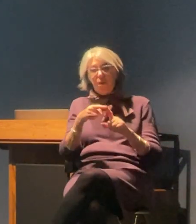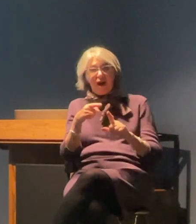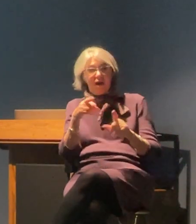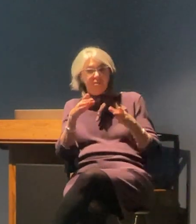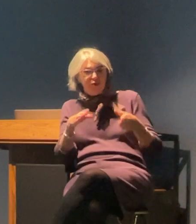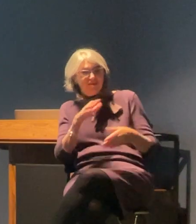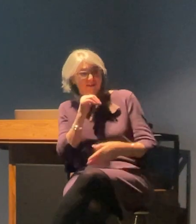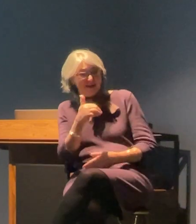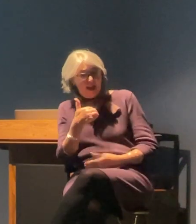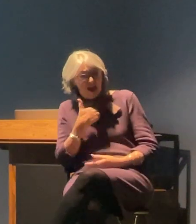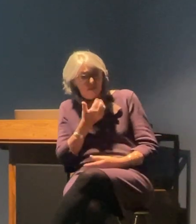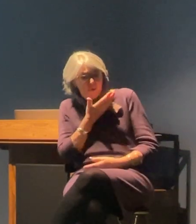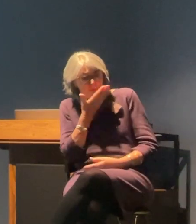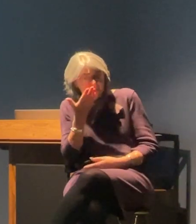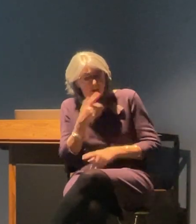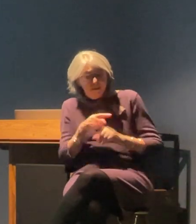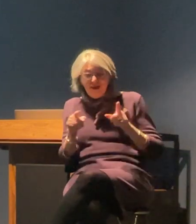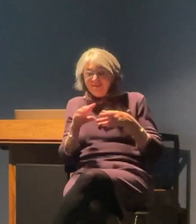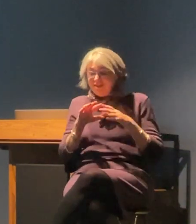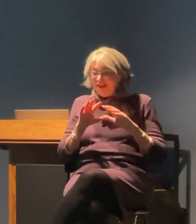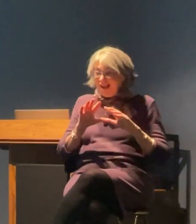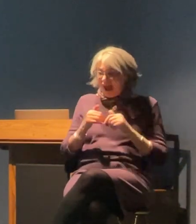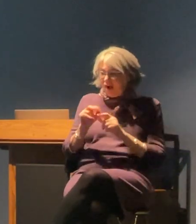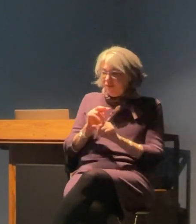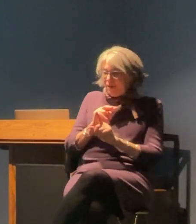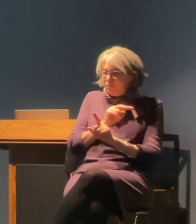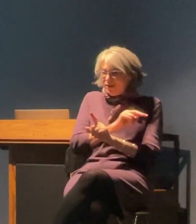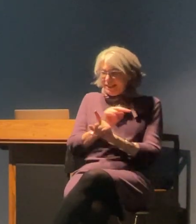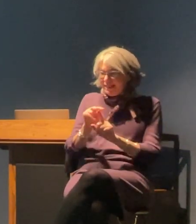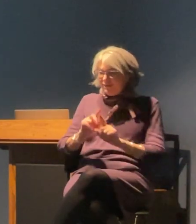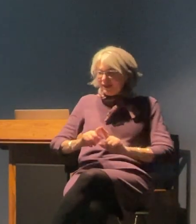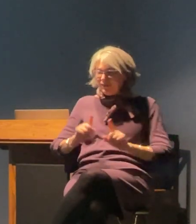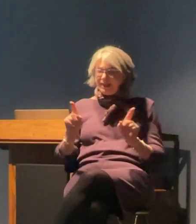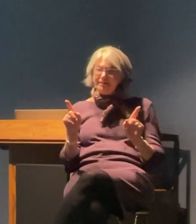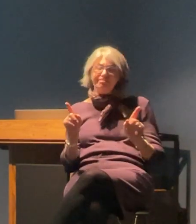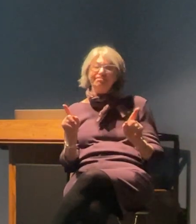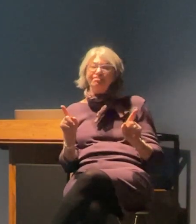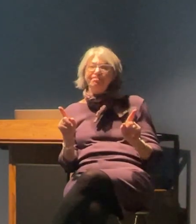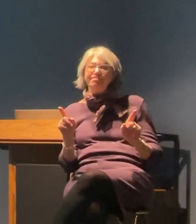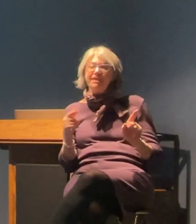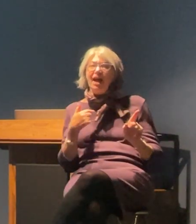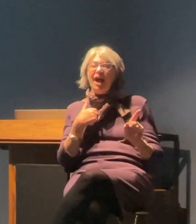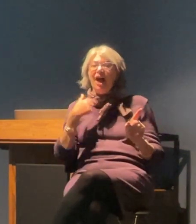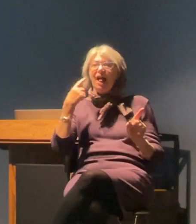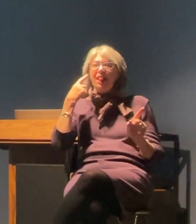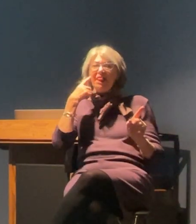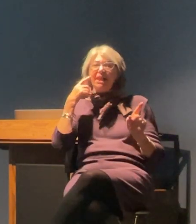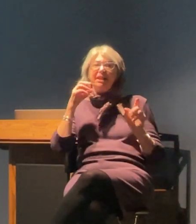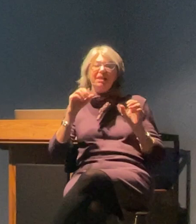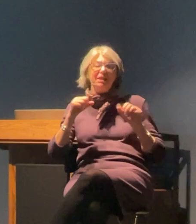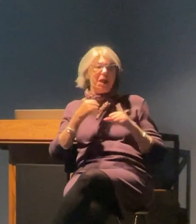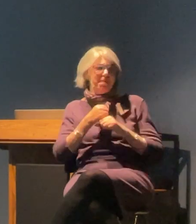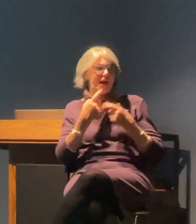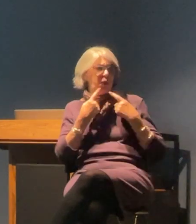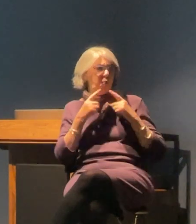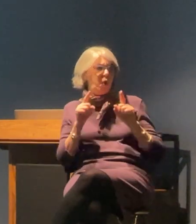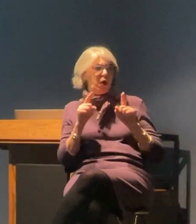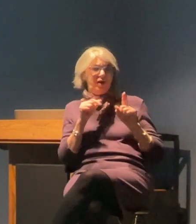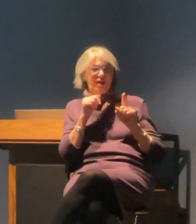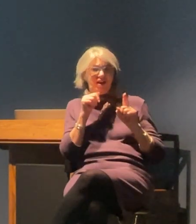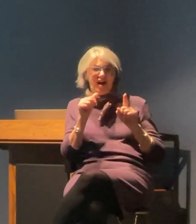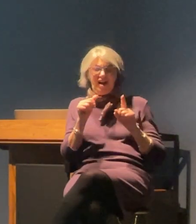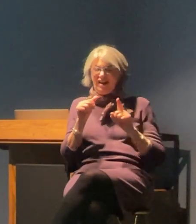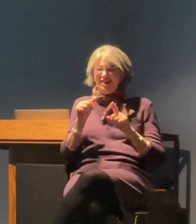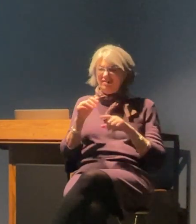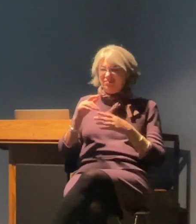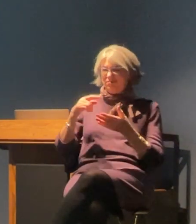not have, right? But in terms of how they perceive differently, I think they're able to make it work. I never touched on that part of